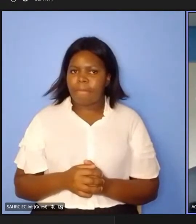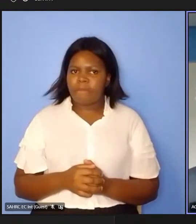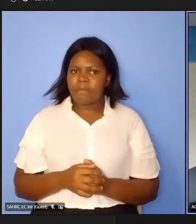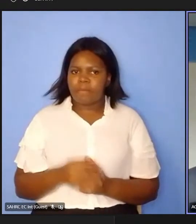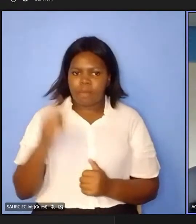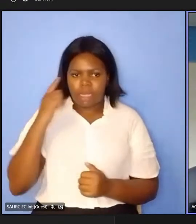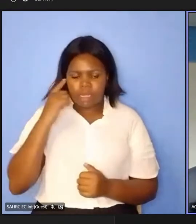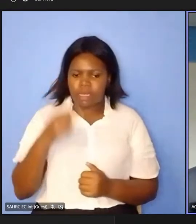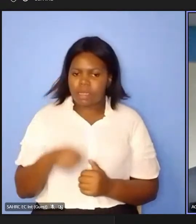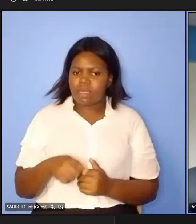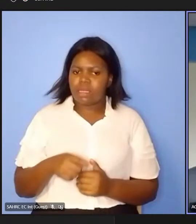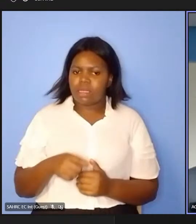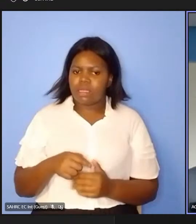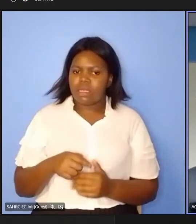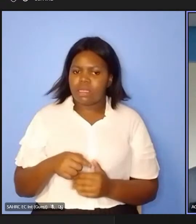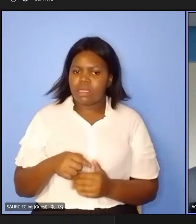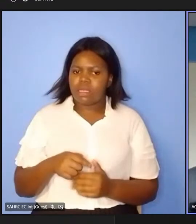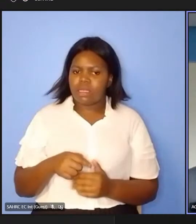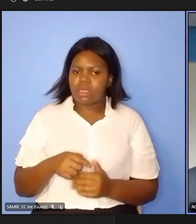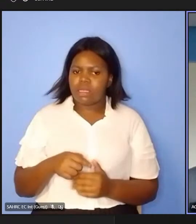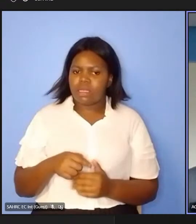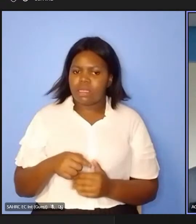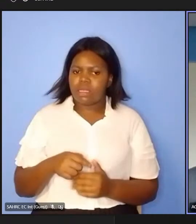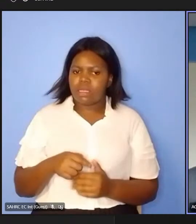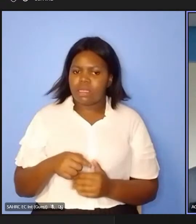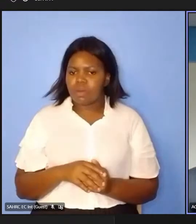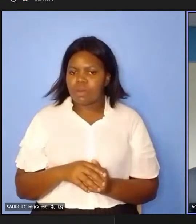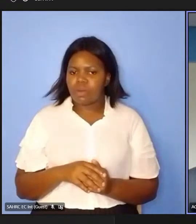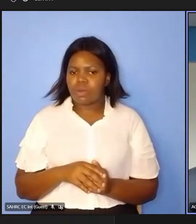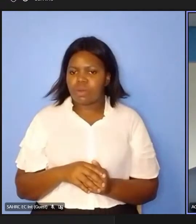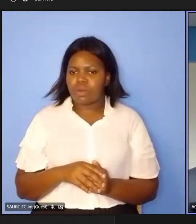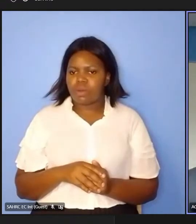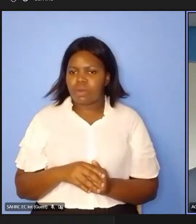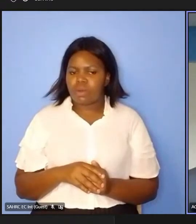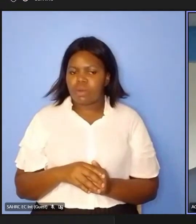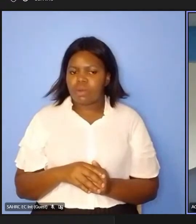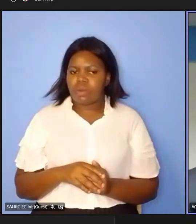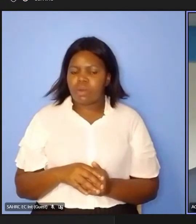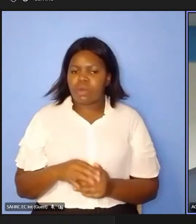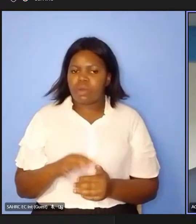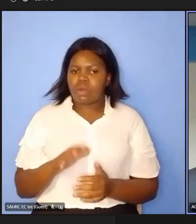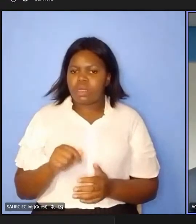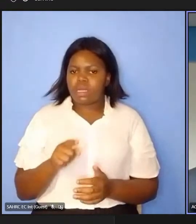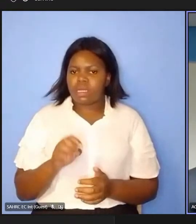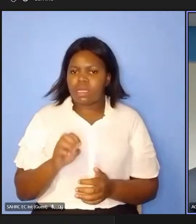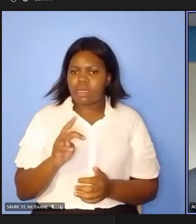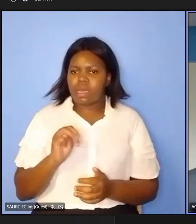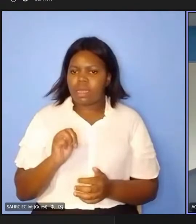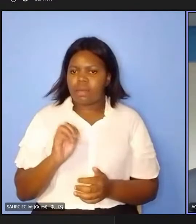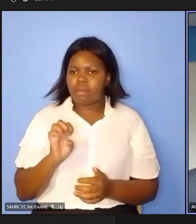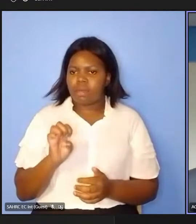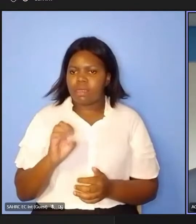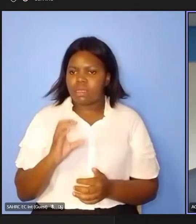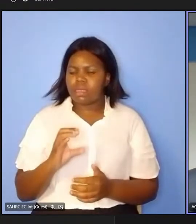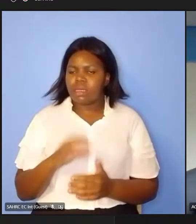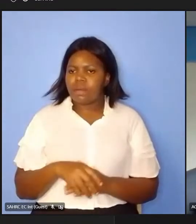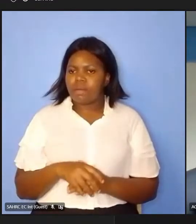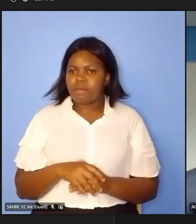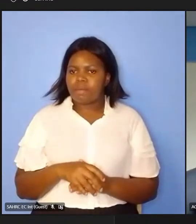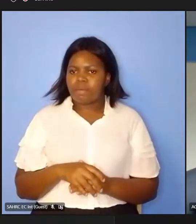this particular inquiry to also write to the MEC, Western Cape MEC